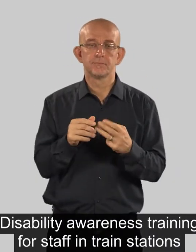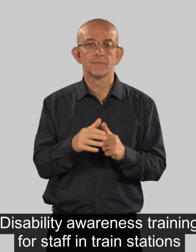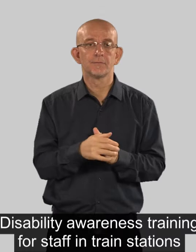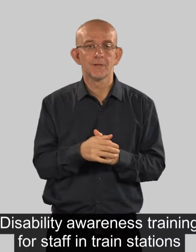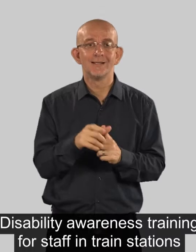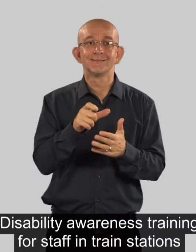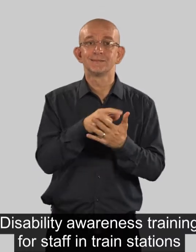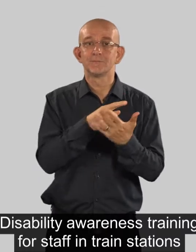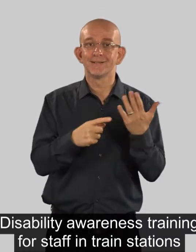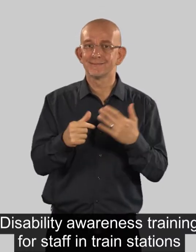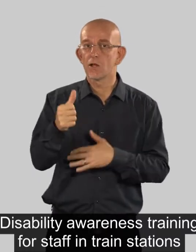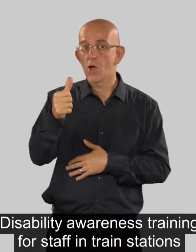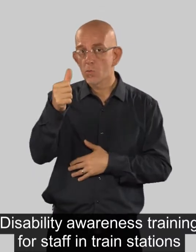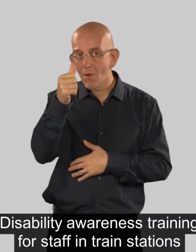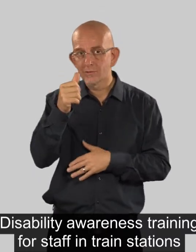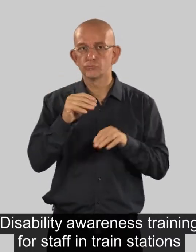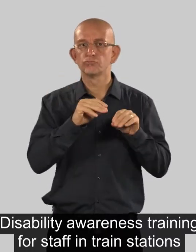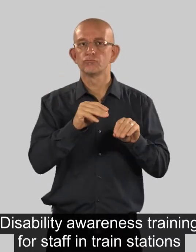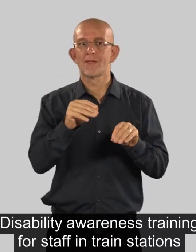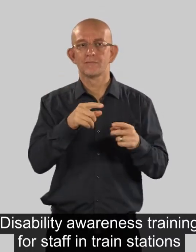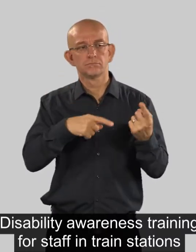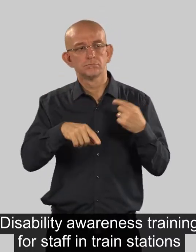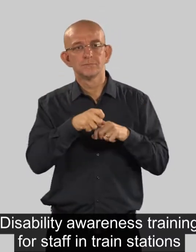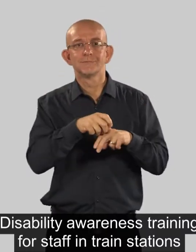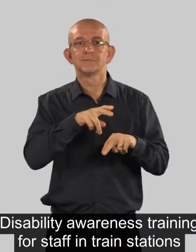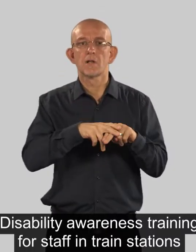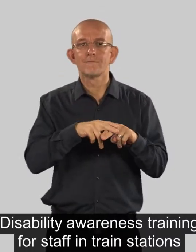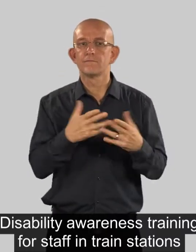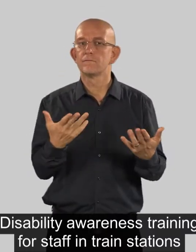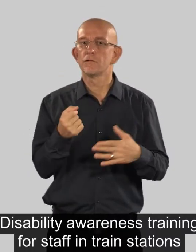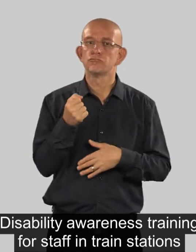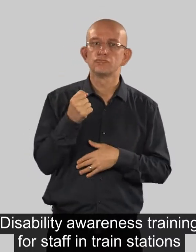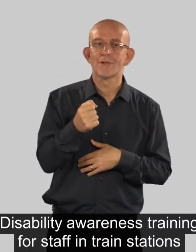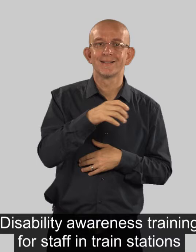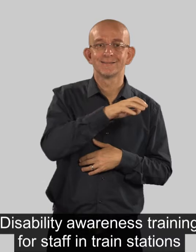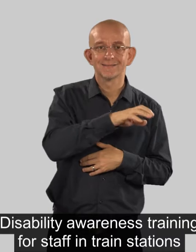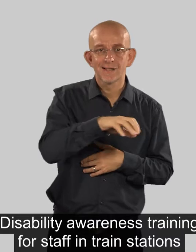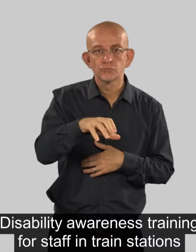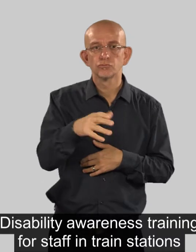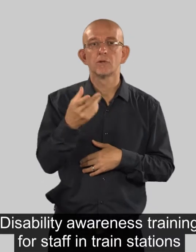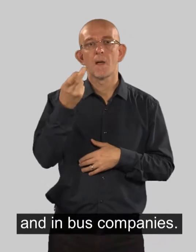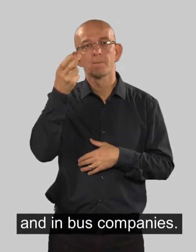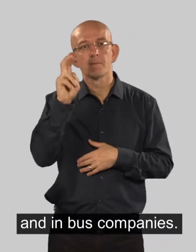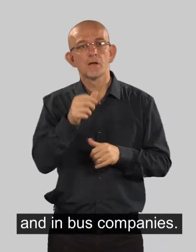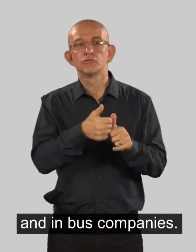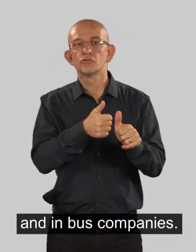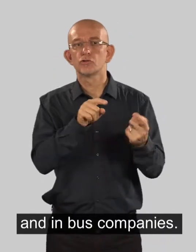disability awareness training for staff in train stations and in bus companies,